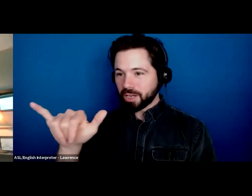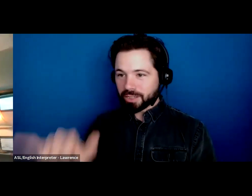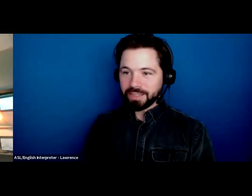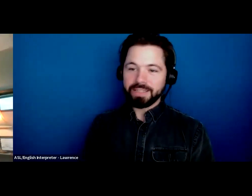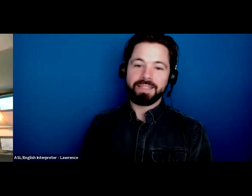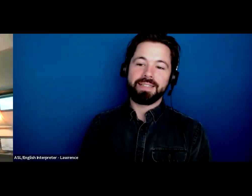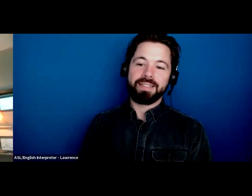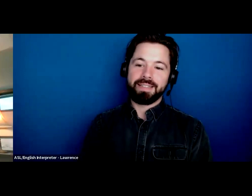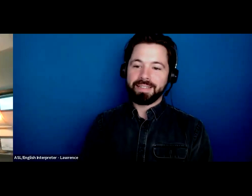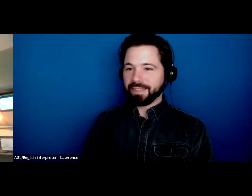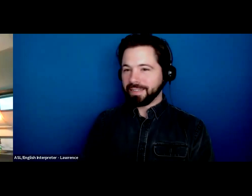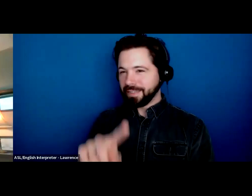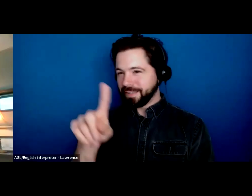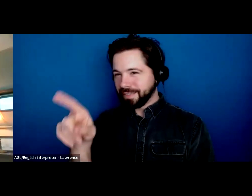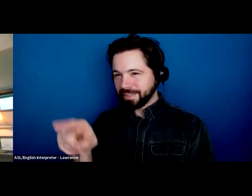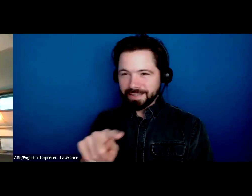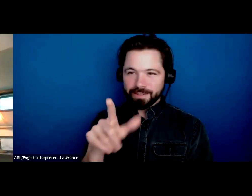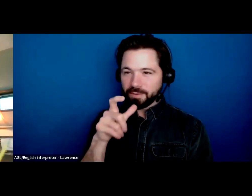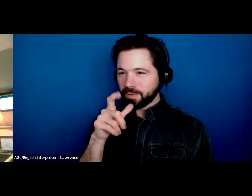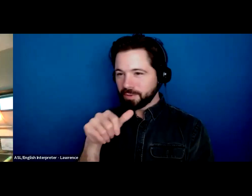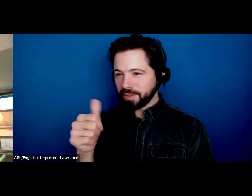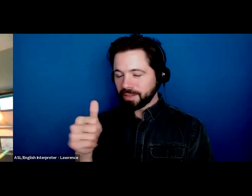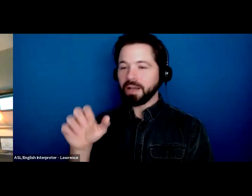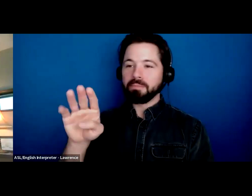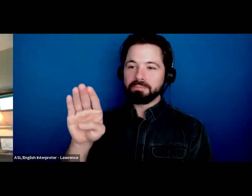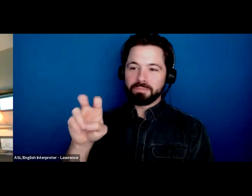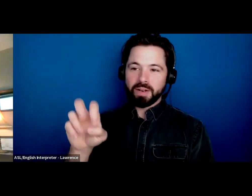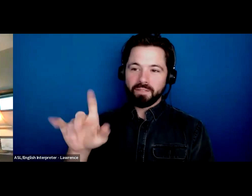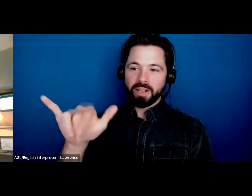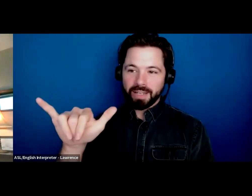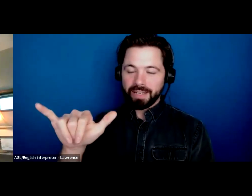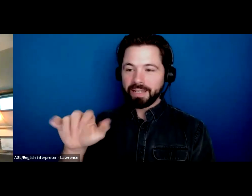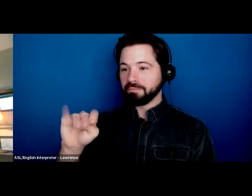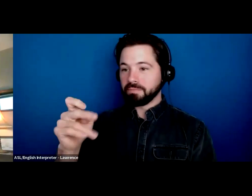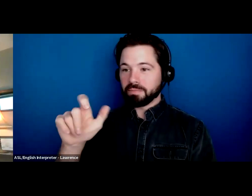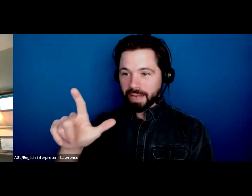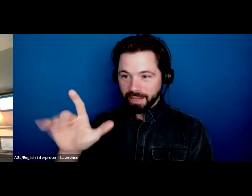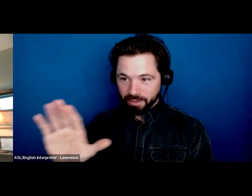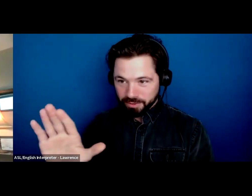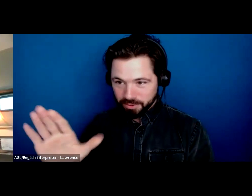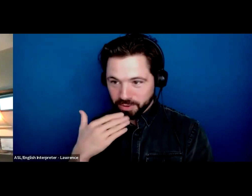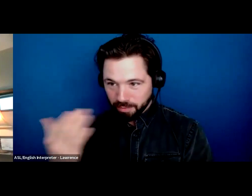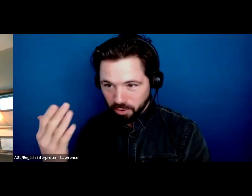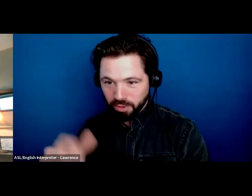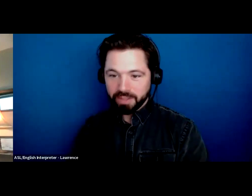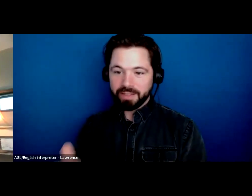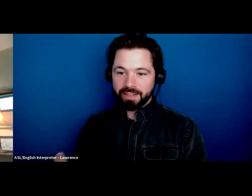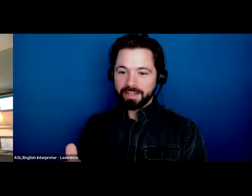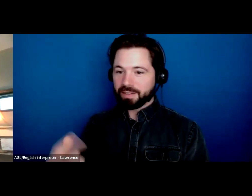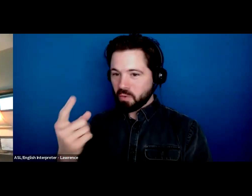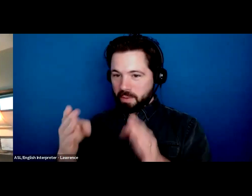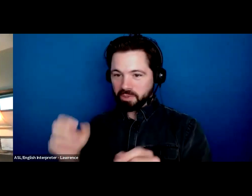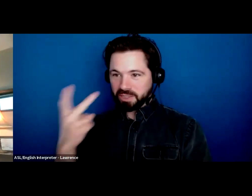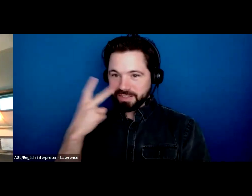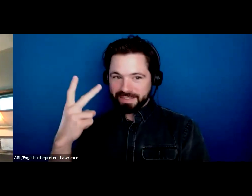see, we've got Beverly, and we've got Michael on this morning. Good morning, Michael. The only person I could see, he's